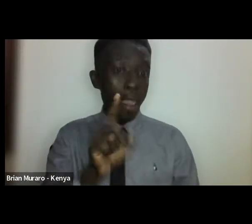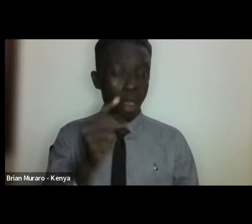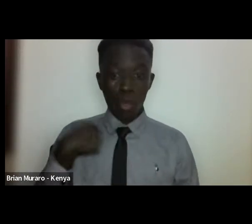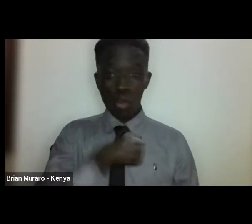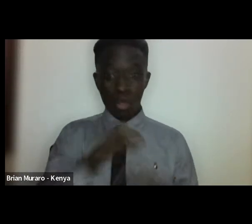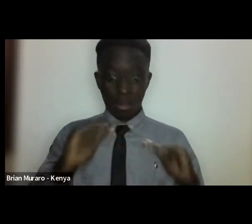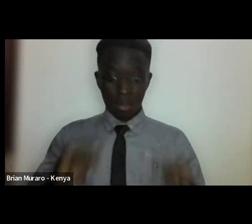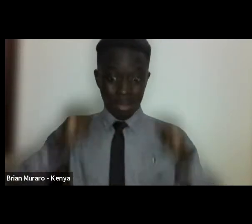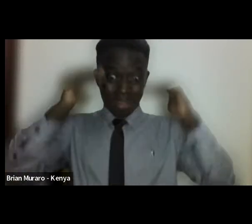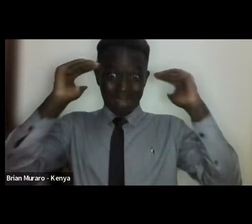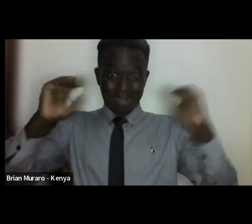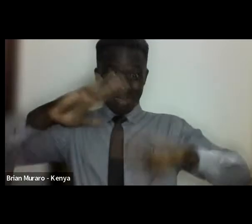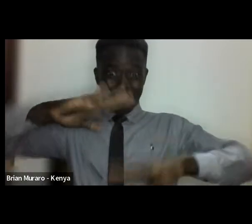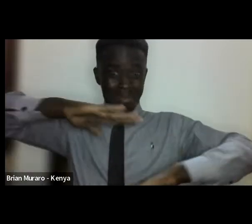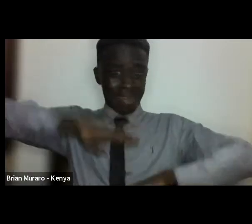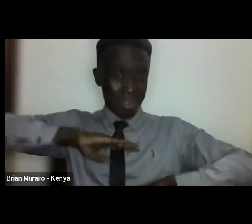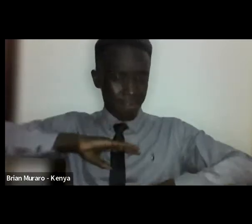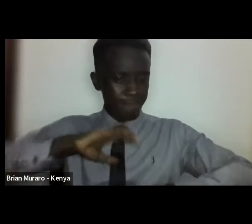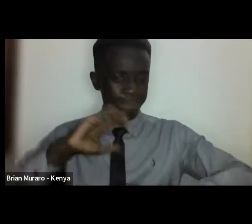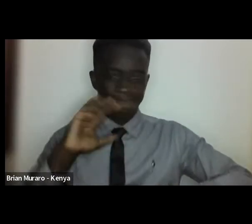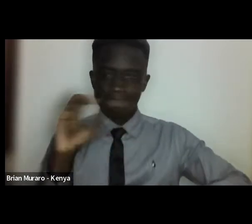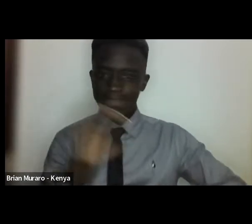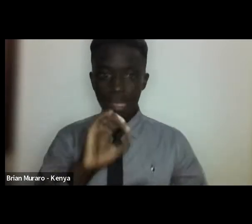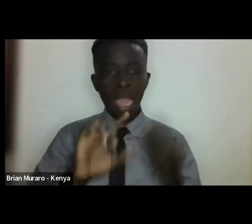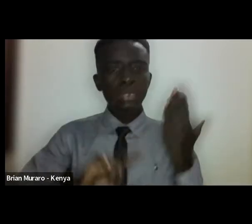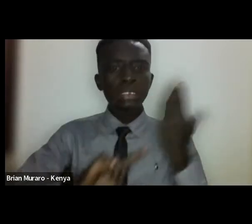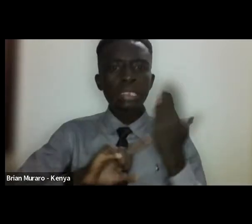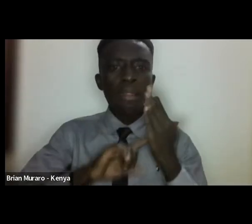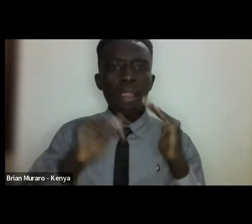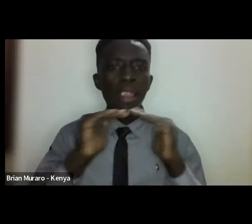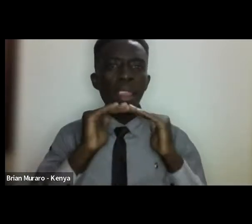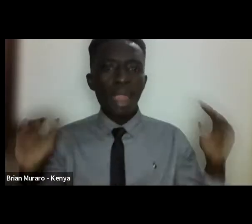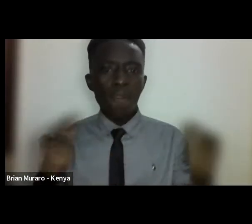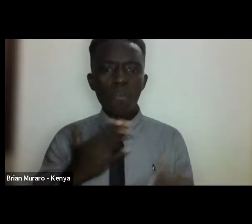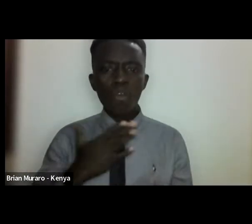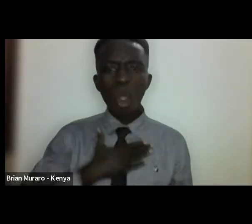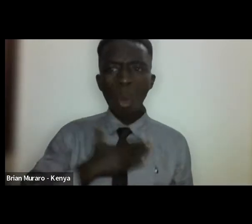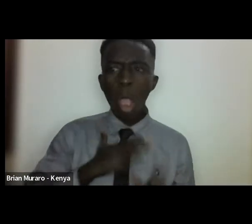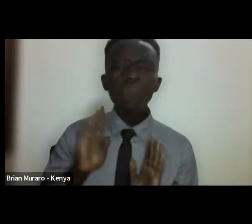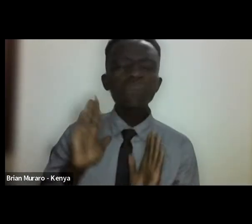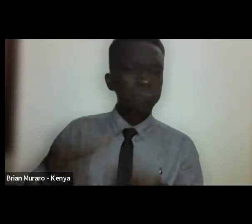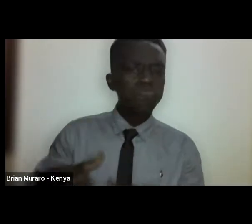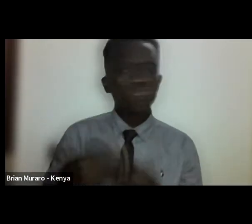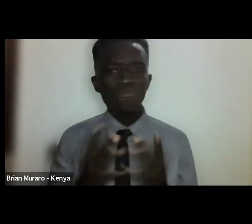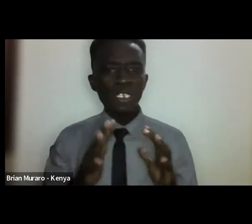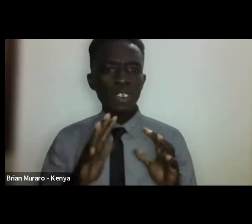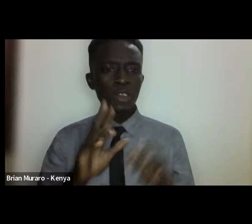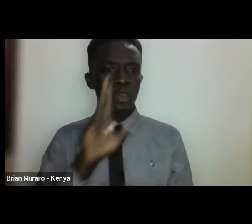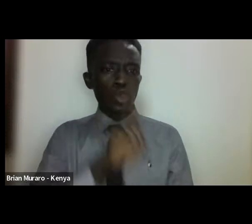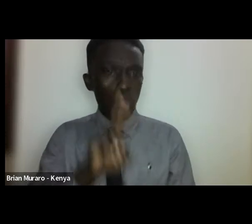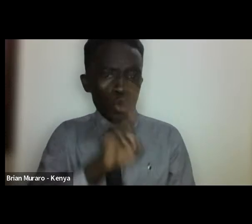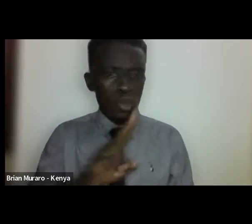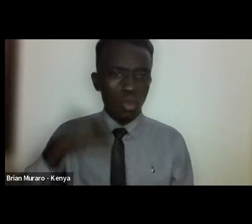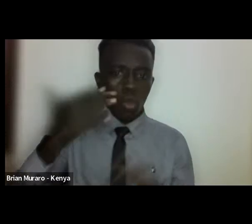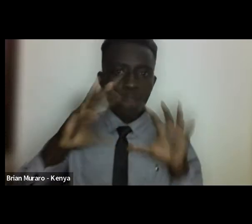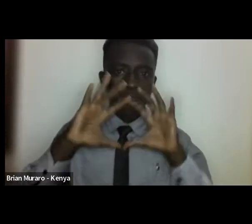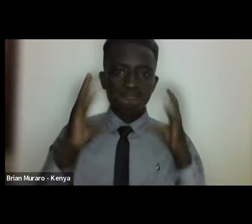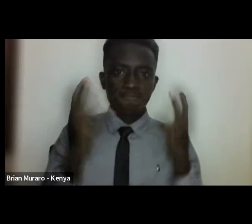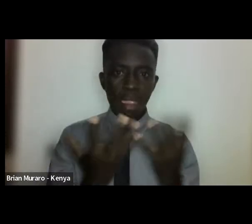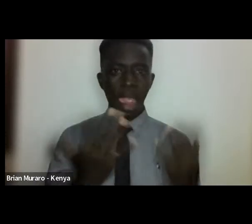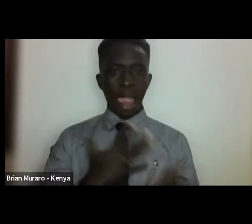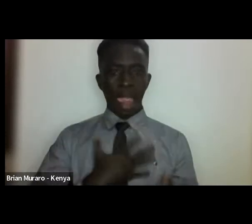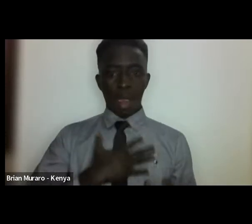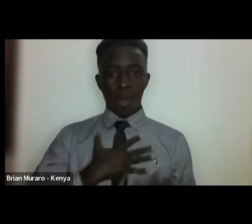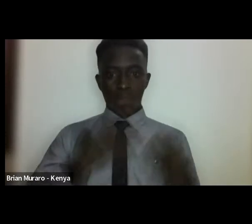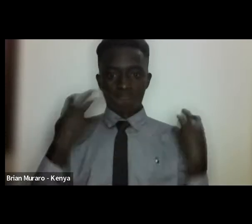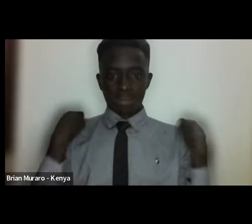level in terms of our assumptions, the models we use universally, our practices and tools. And I